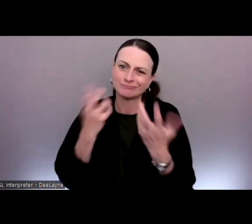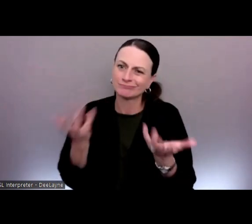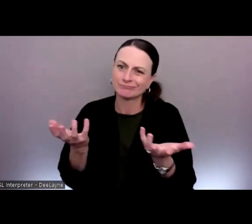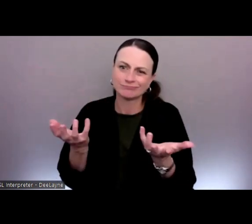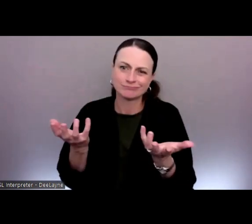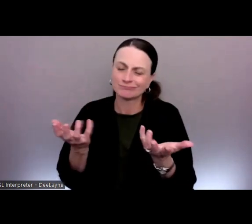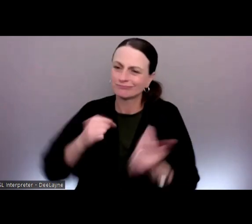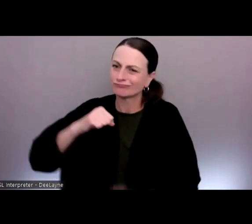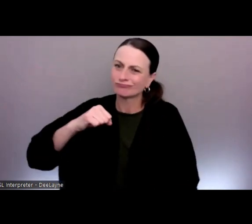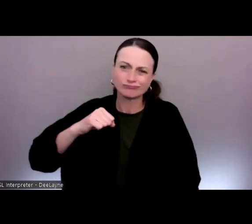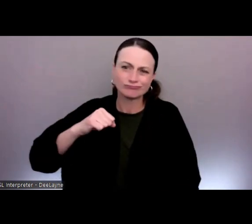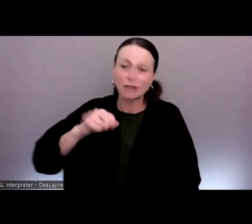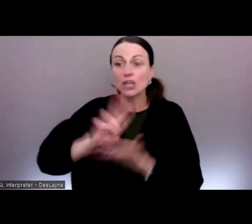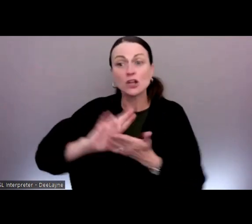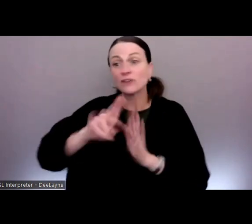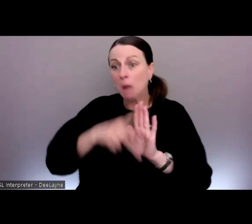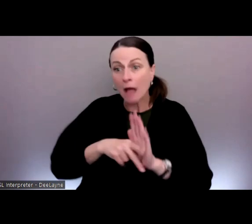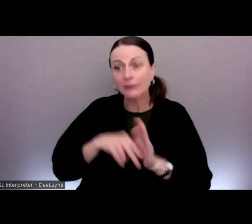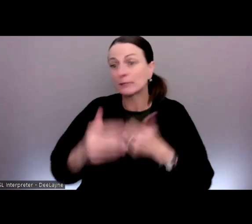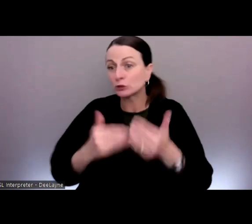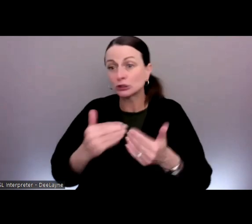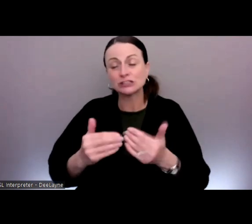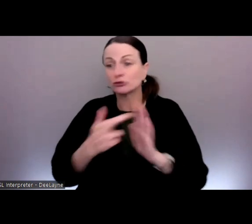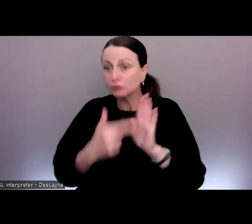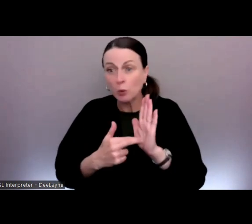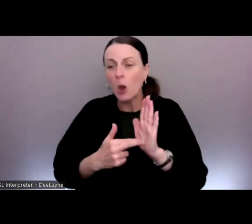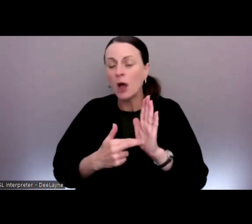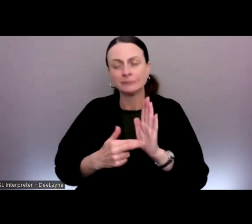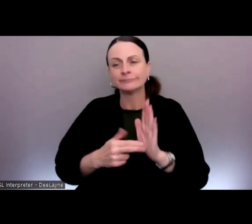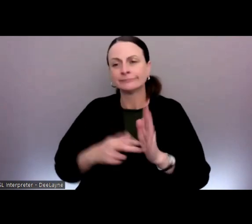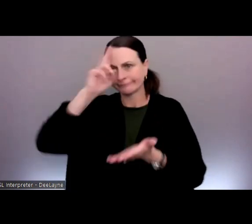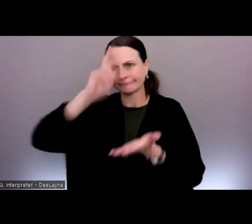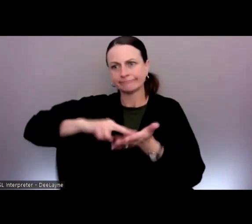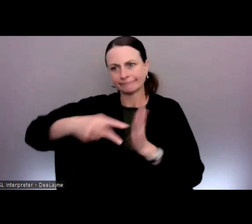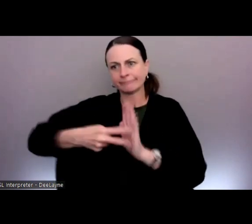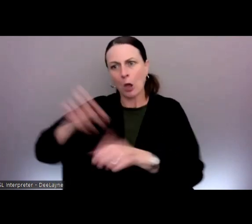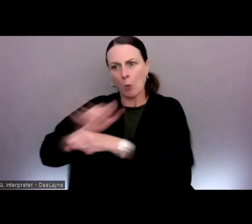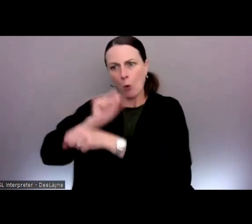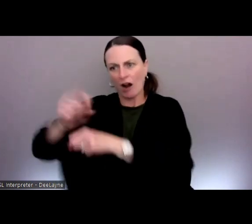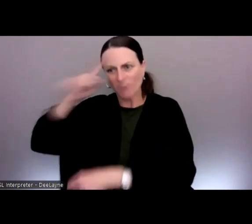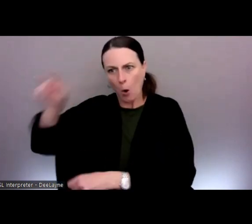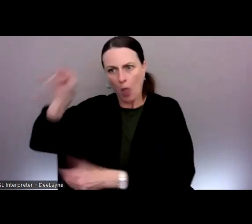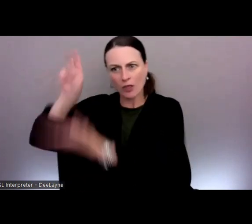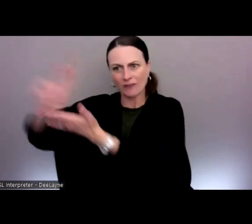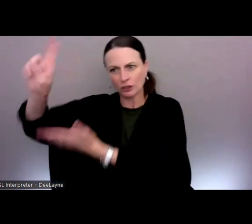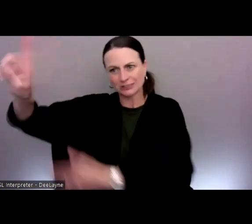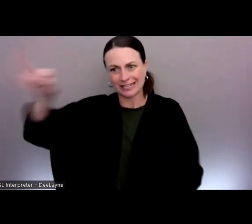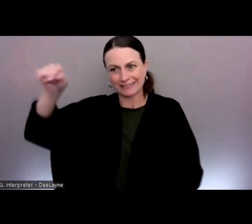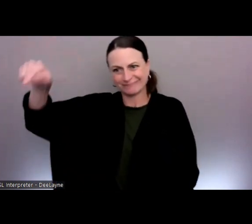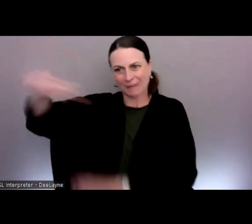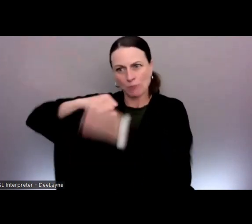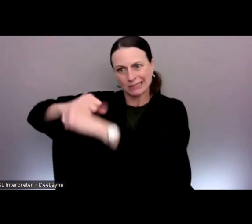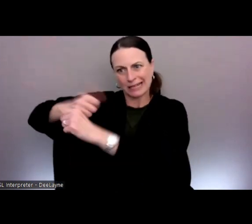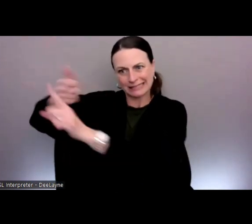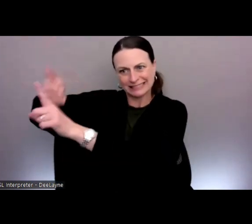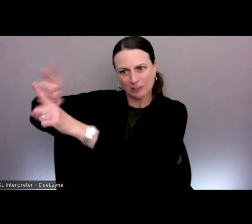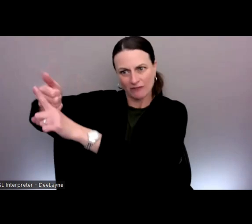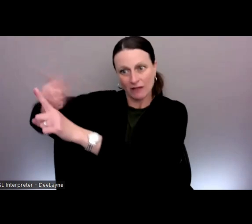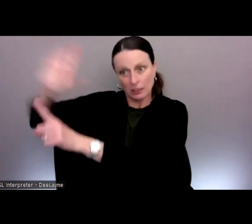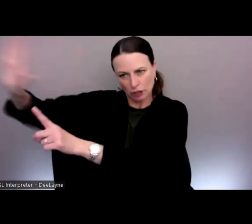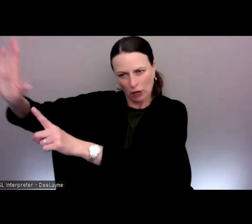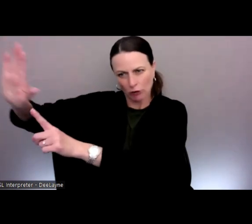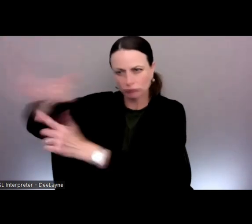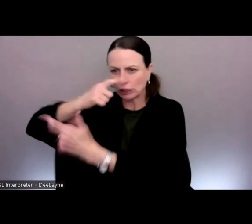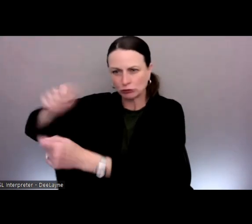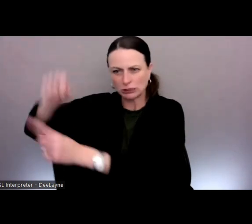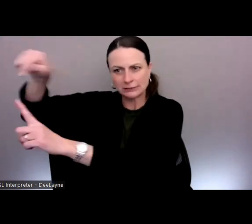Universities' policies and procedures are by definition intended to work for the university and to protect its determined interests.